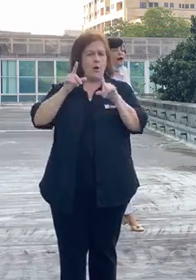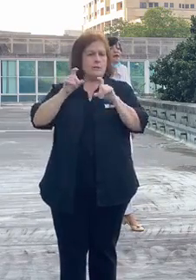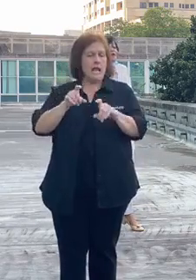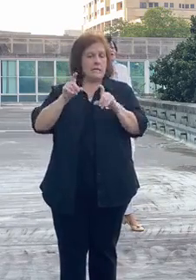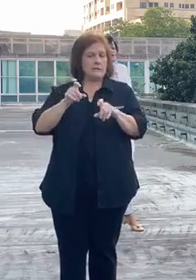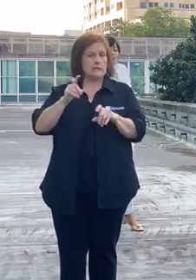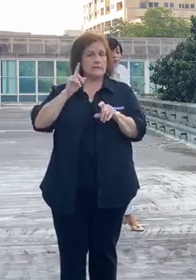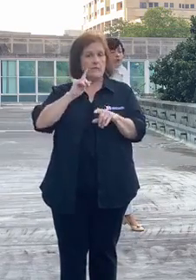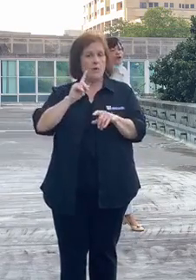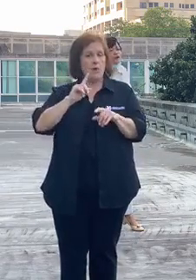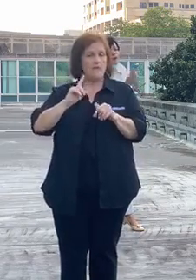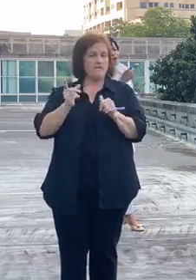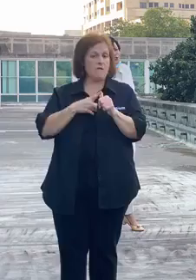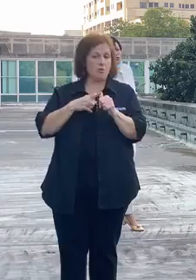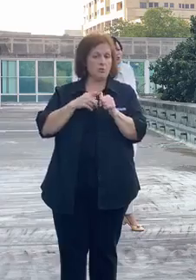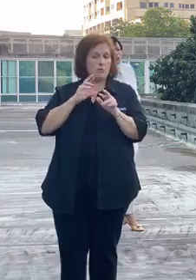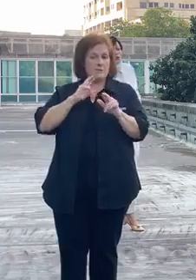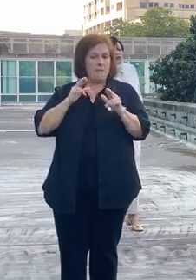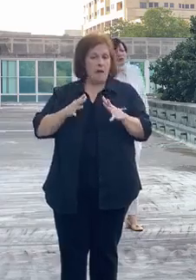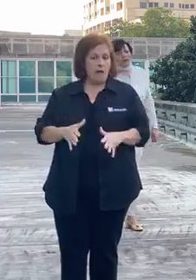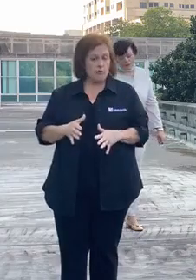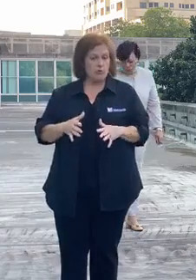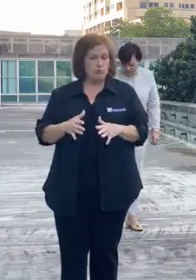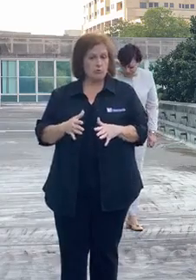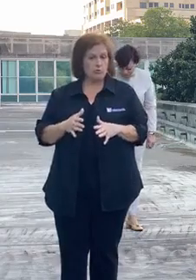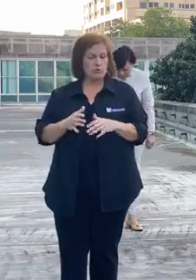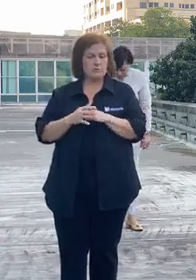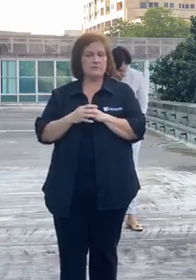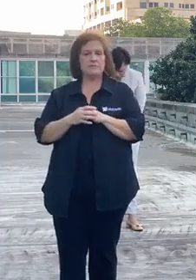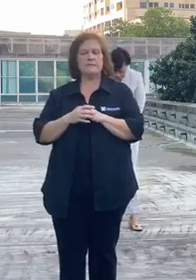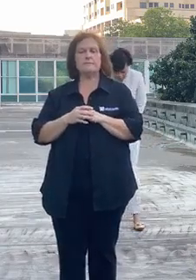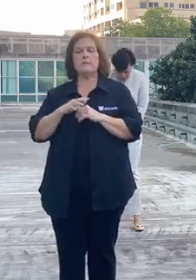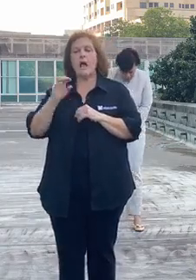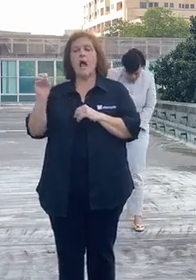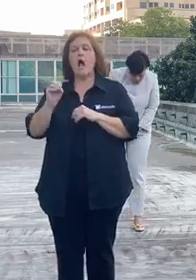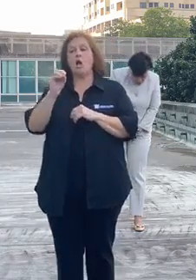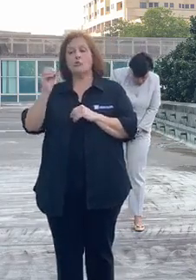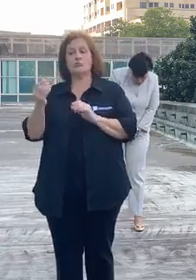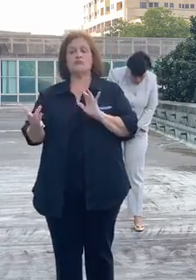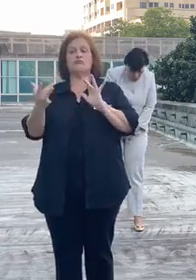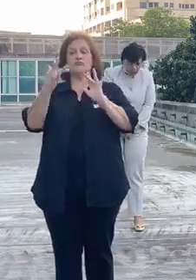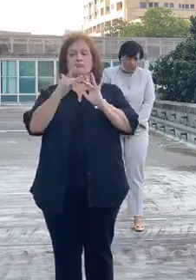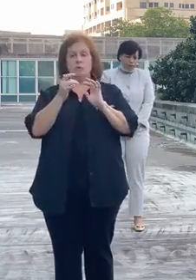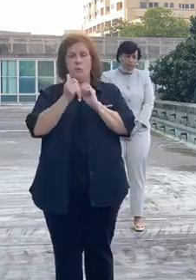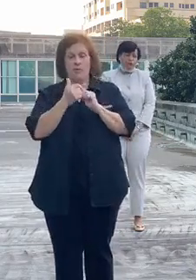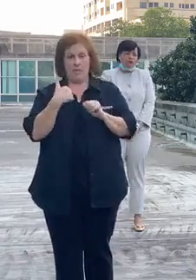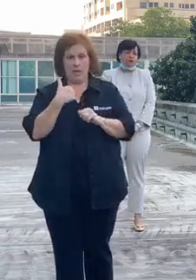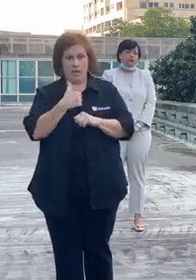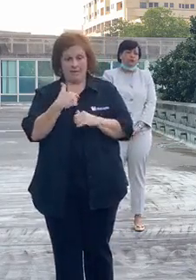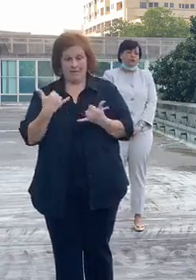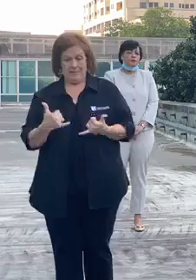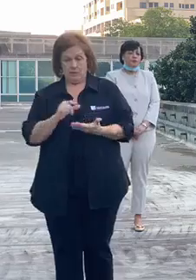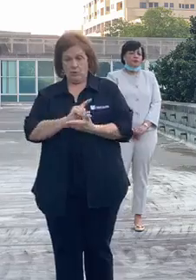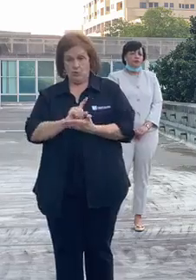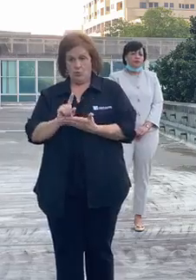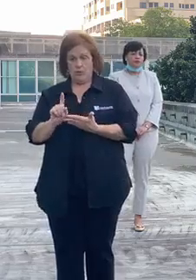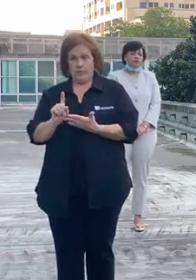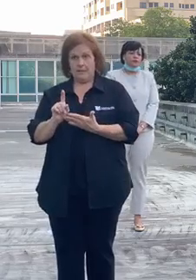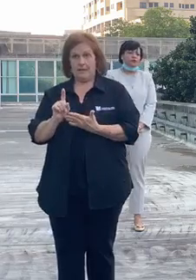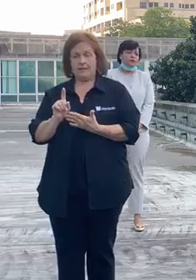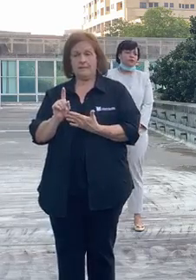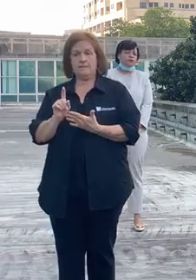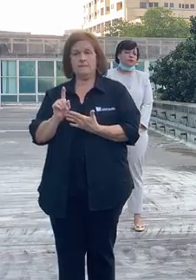first responders, health workers through Oshner? Yeah, Oshner reached out to us earlier this week or